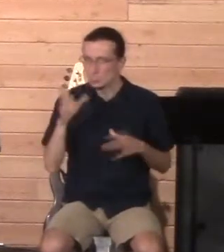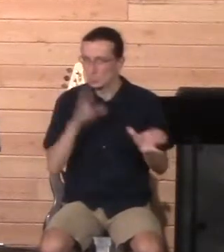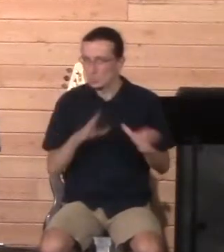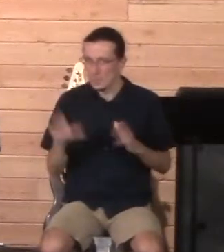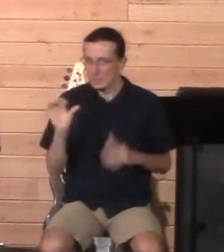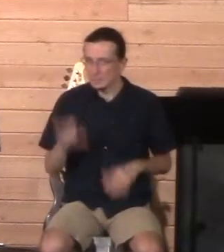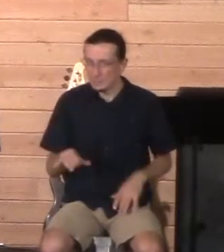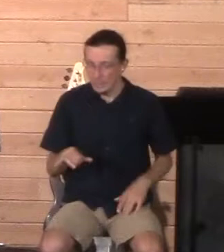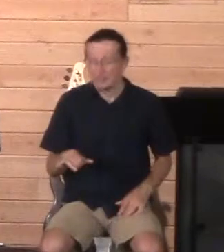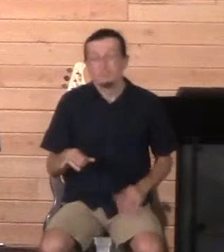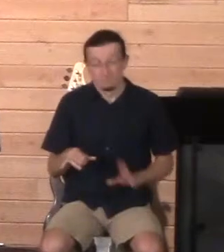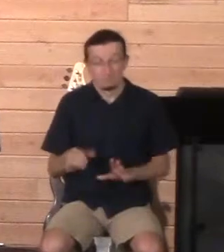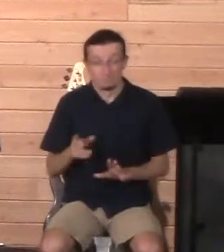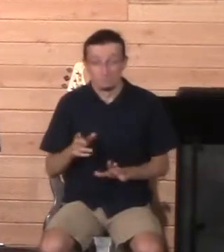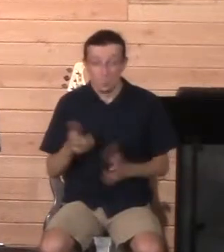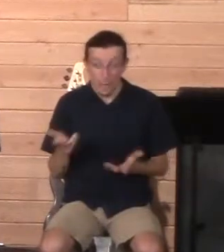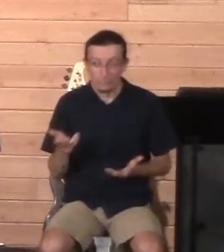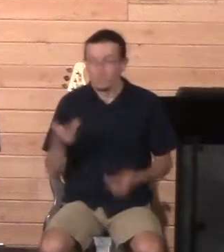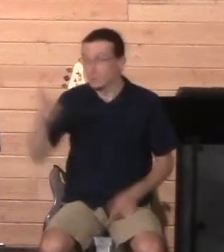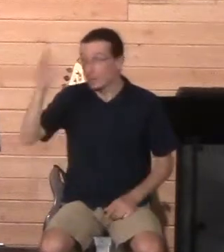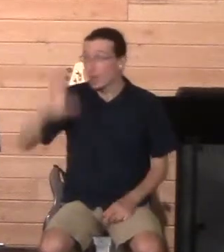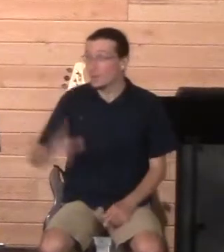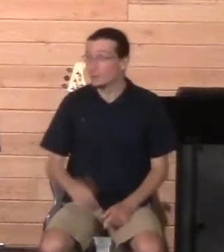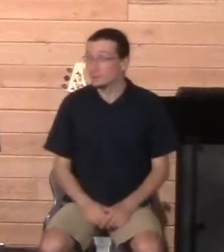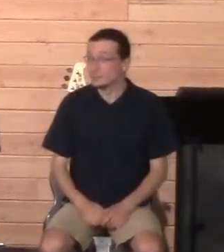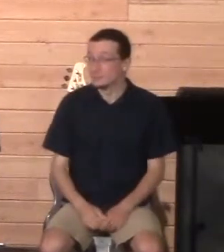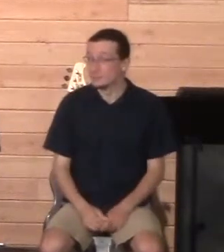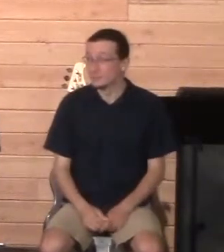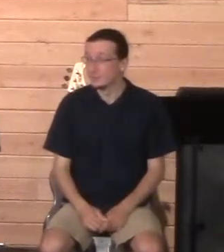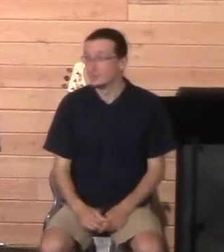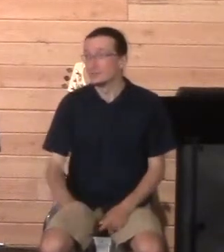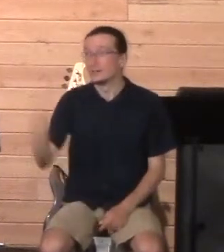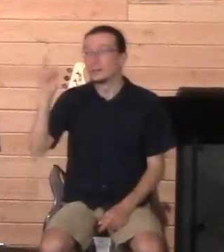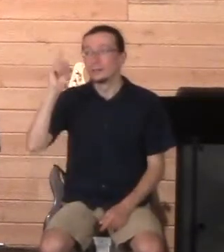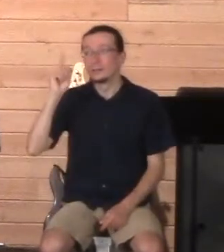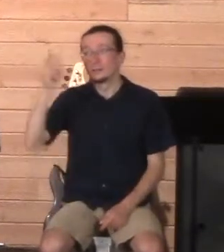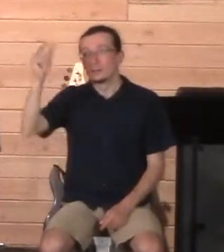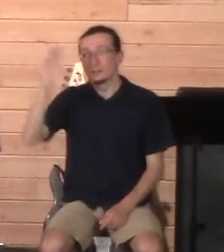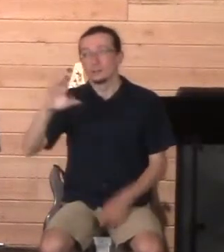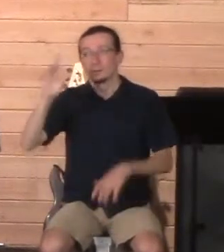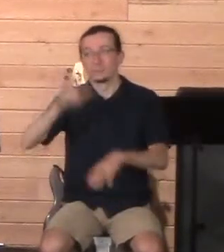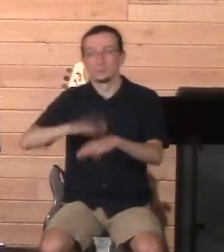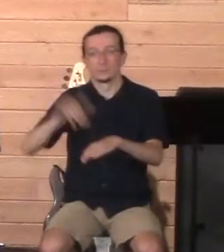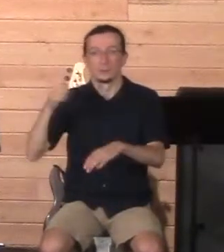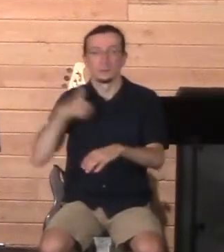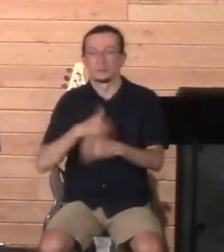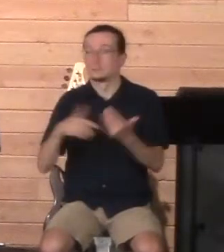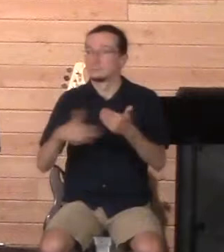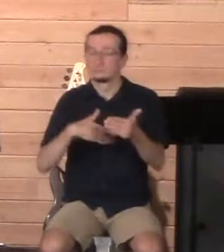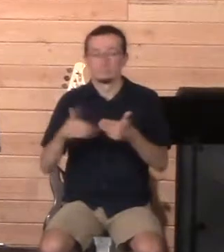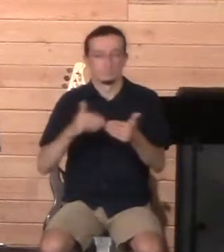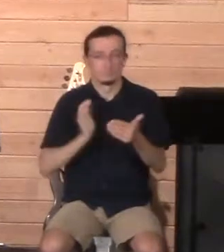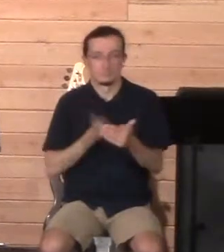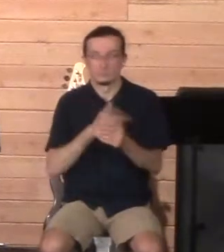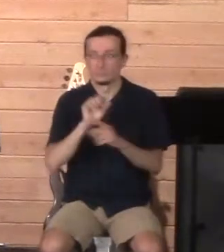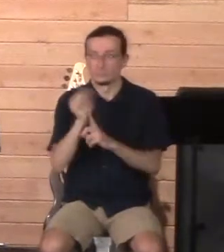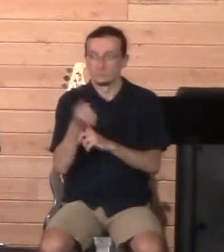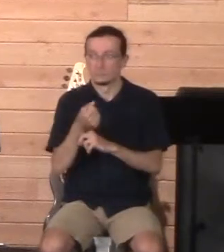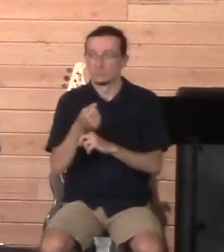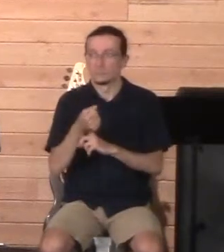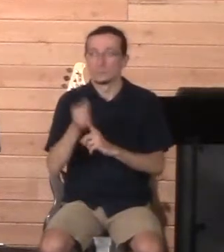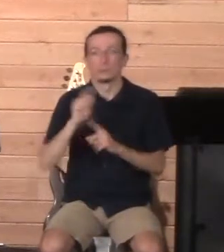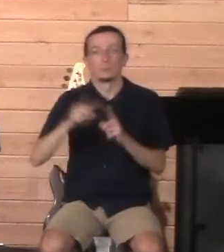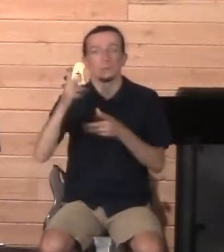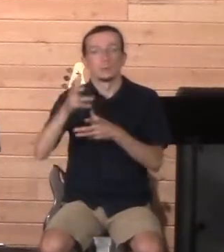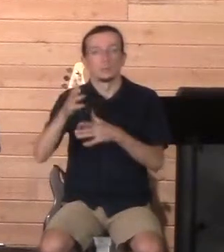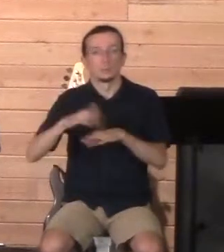you who. God is organizing it. And he is calling us, no matter what our situation, to put our trust